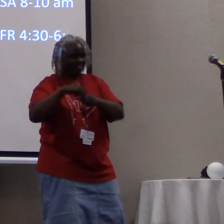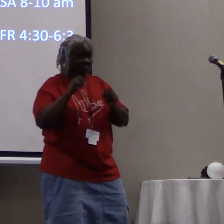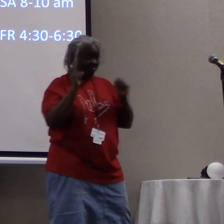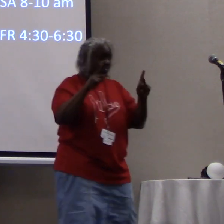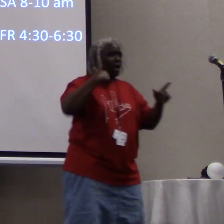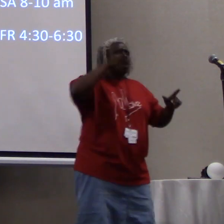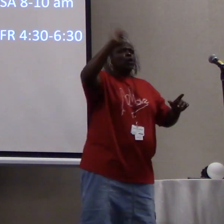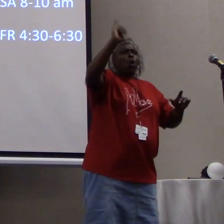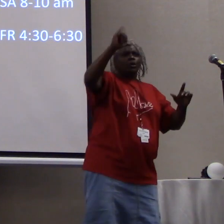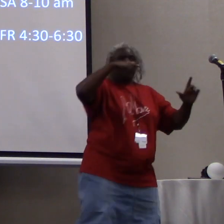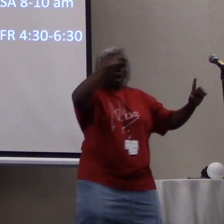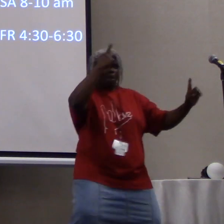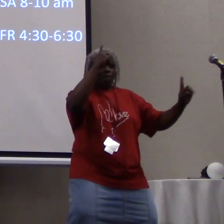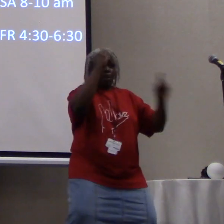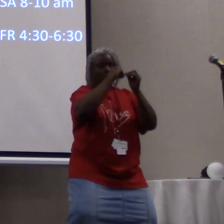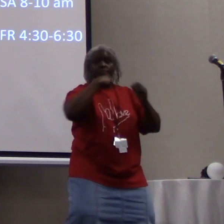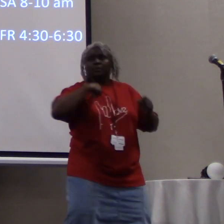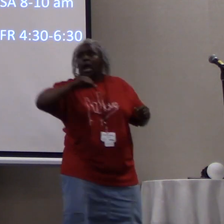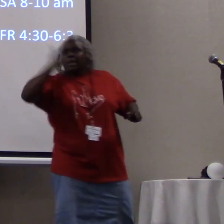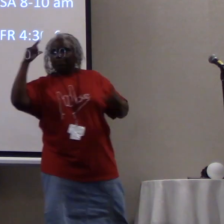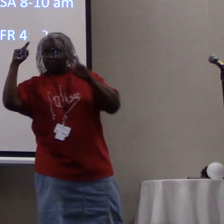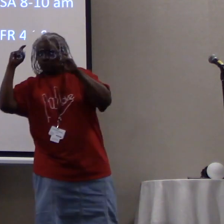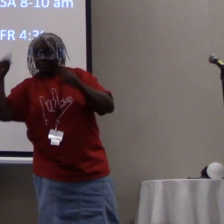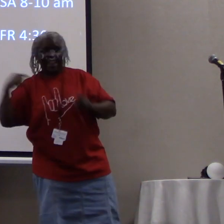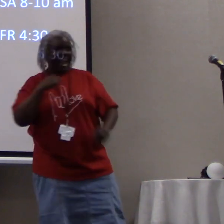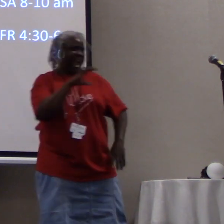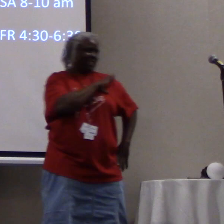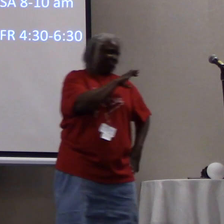10. Come join us. Also,